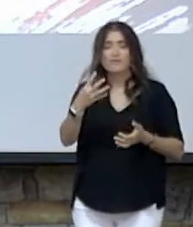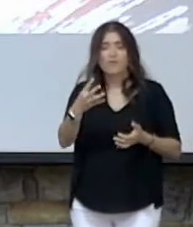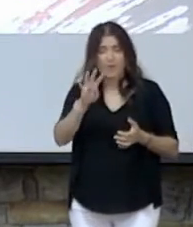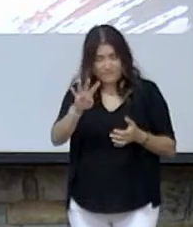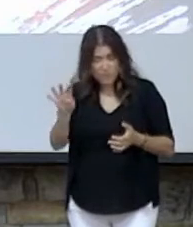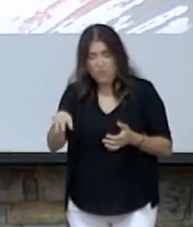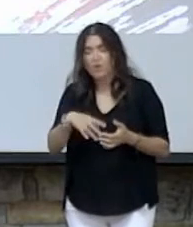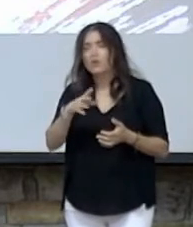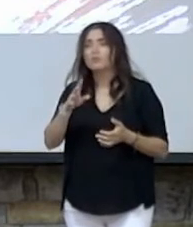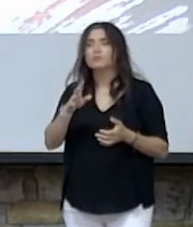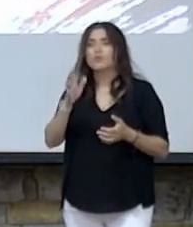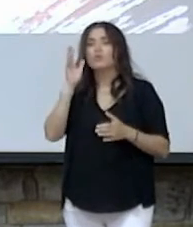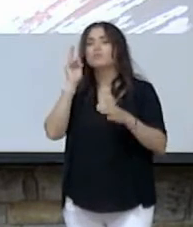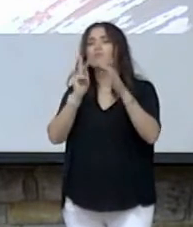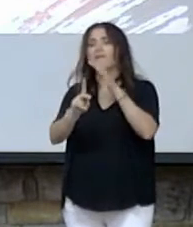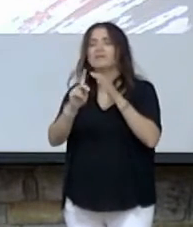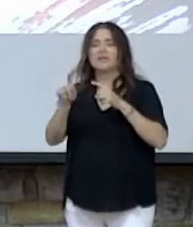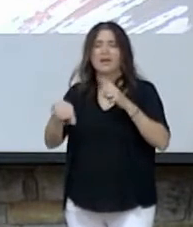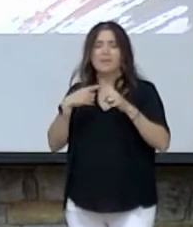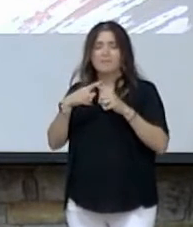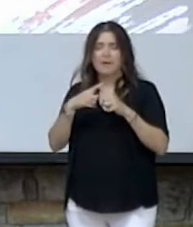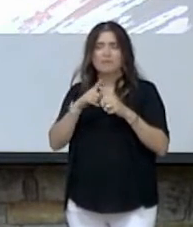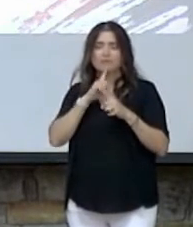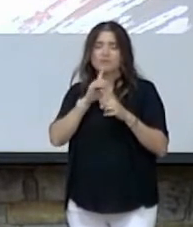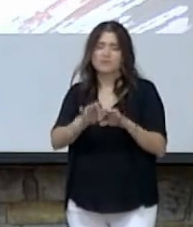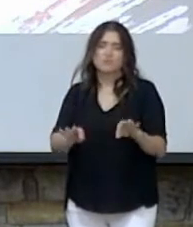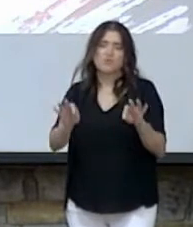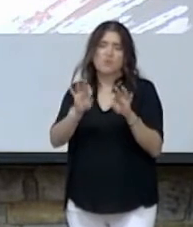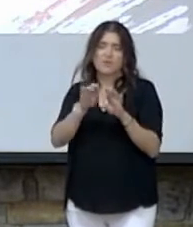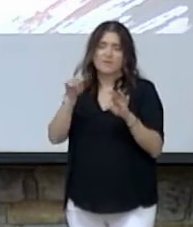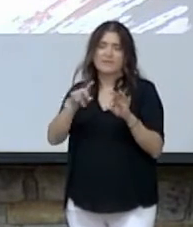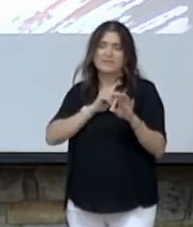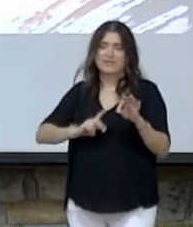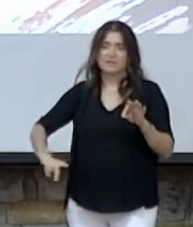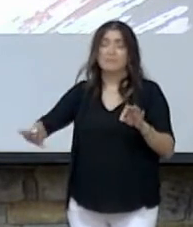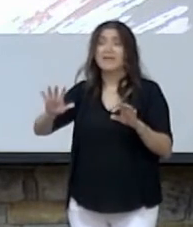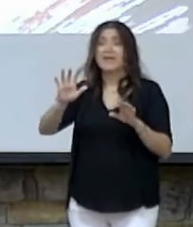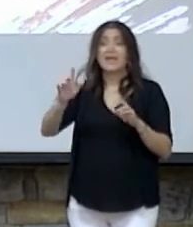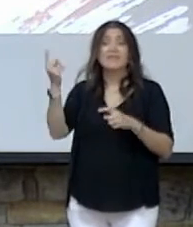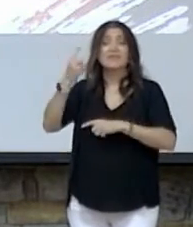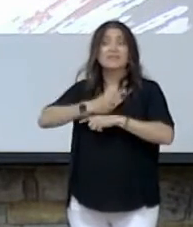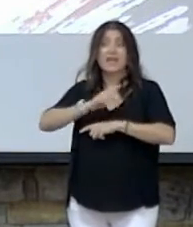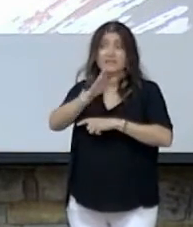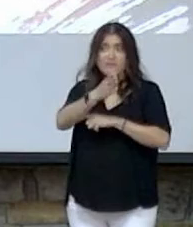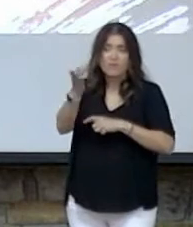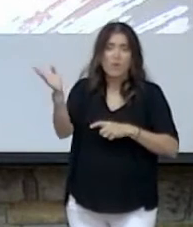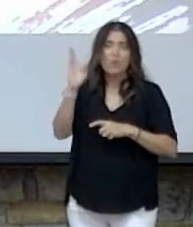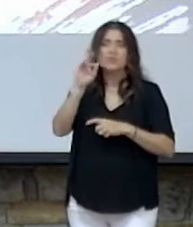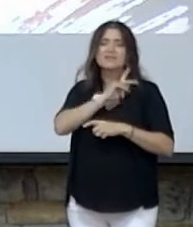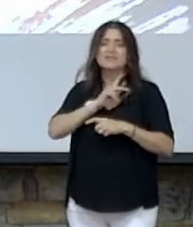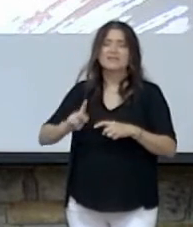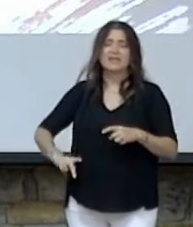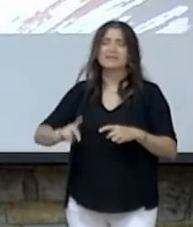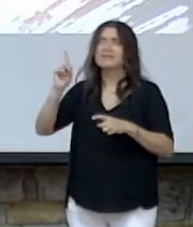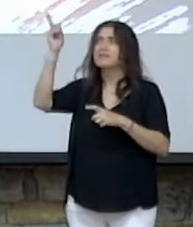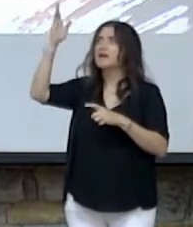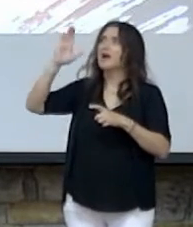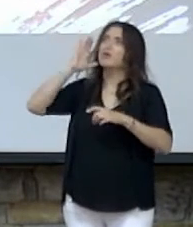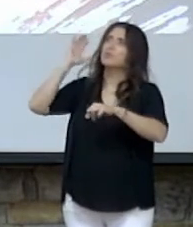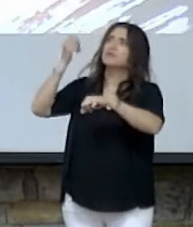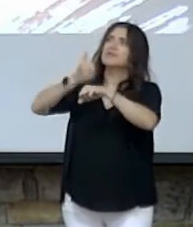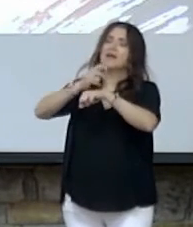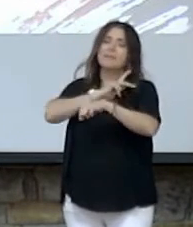about something incredibly important about this kingdom. "And in the days of those kings, the God of heaven will set up a kingdom that shall never